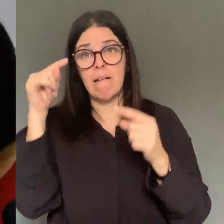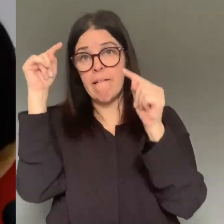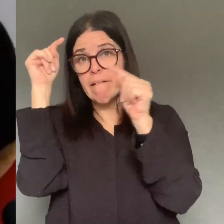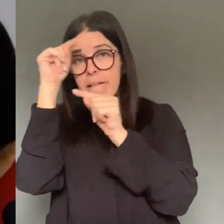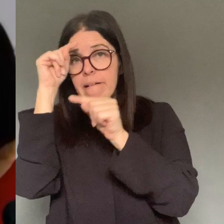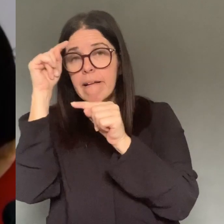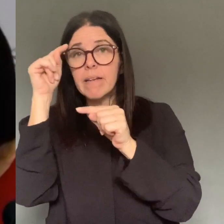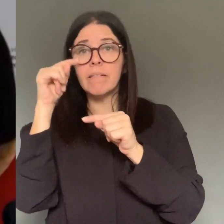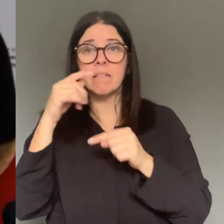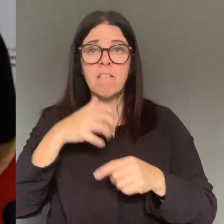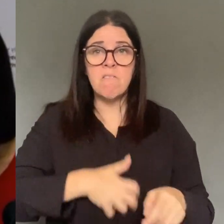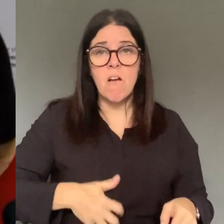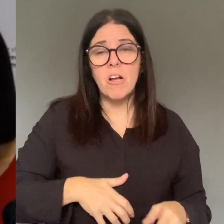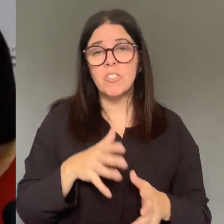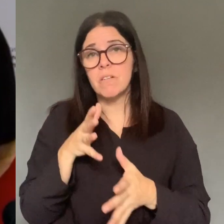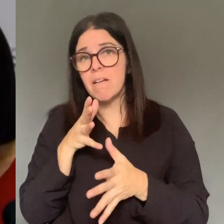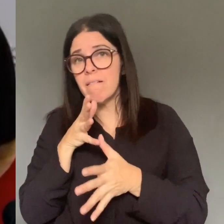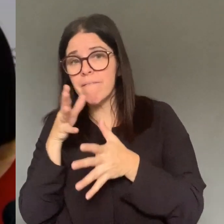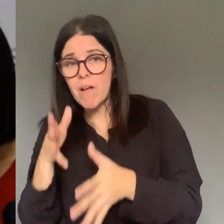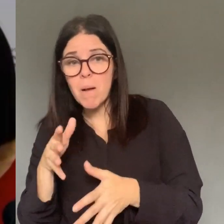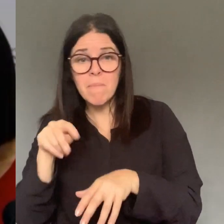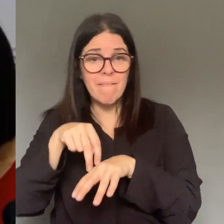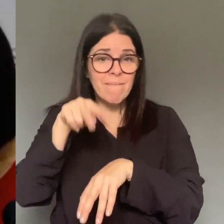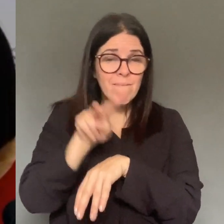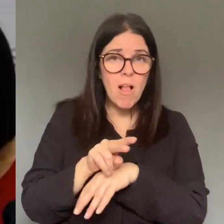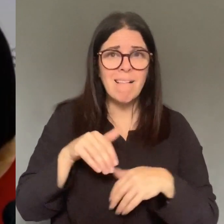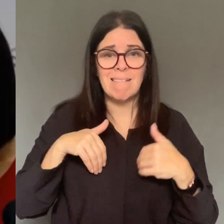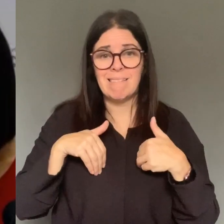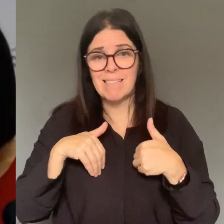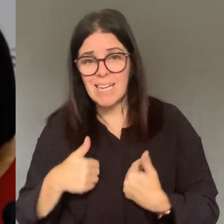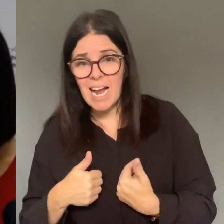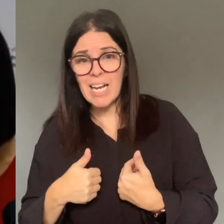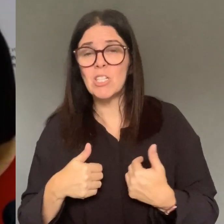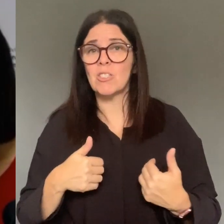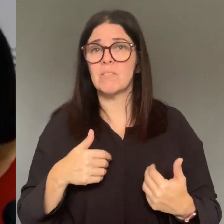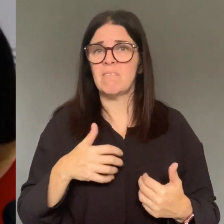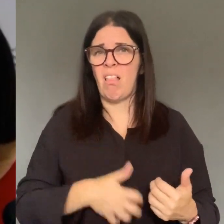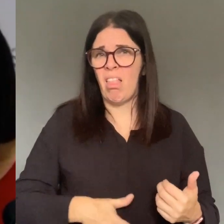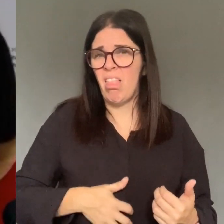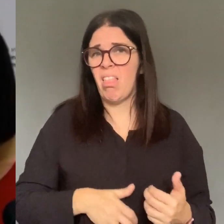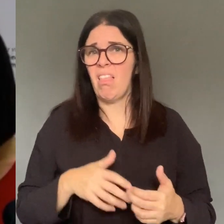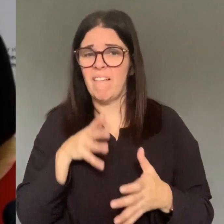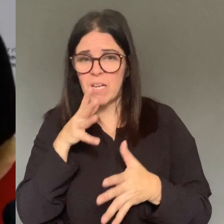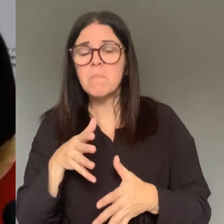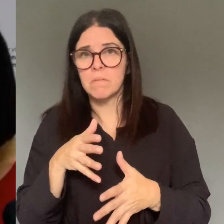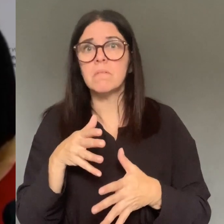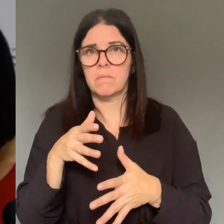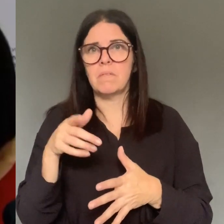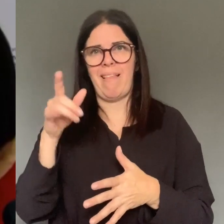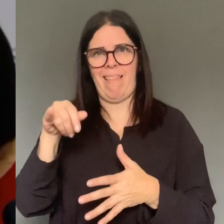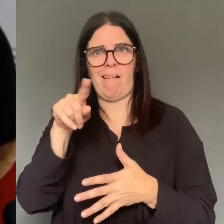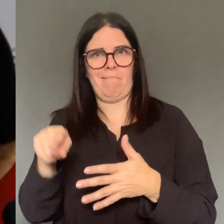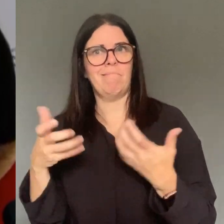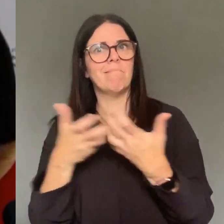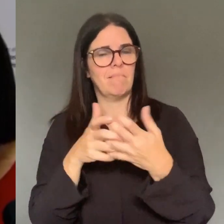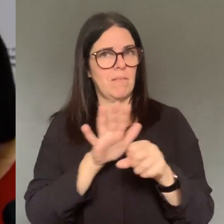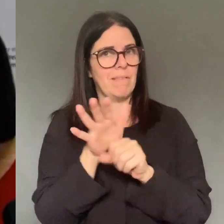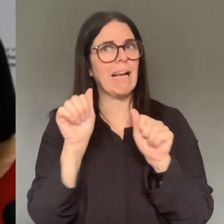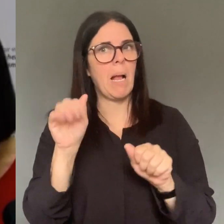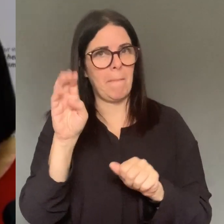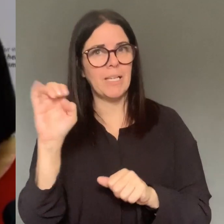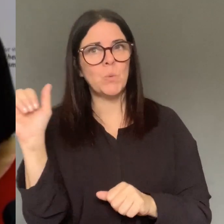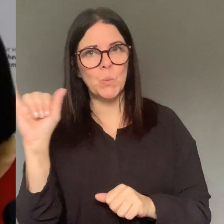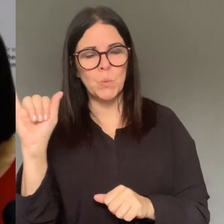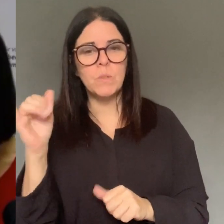there are 3 options. Complete the online self-assessment at ontario.ca, contact Telehealth Ontario, or contact your